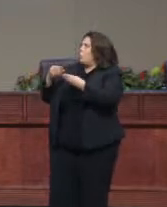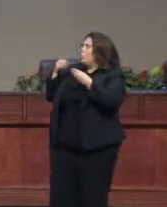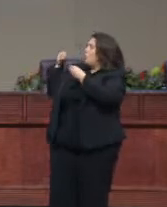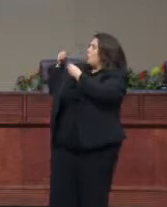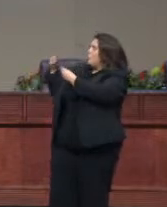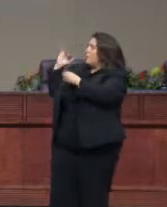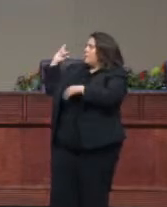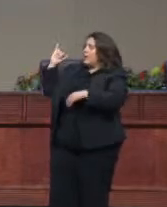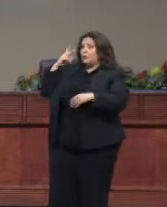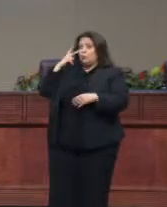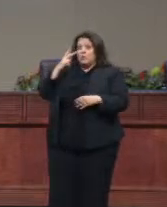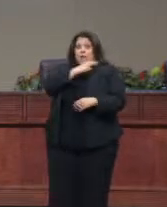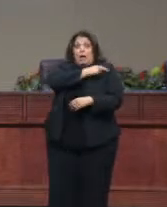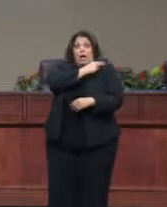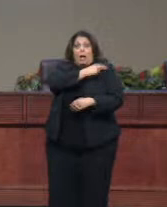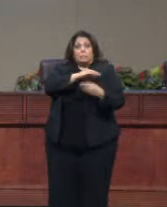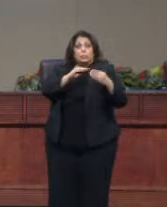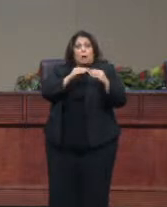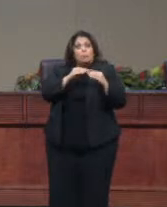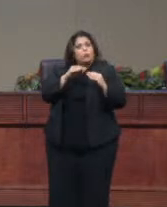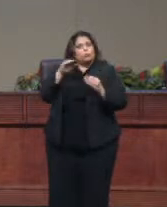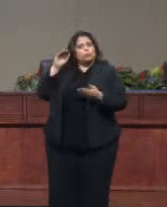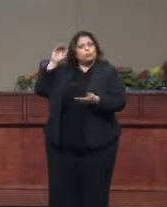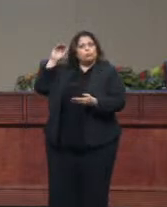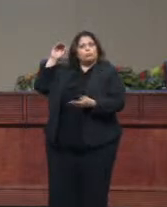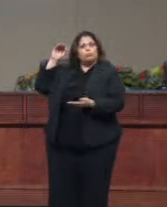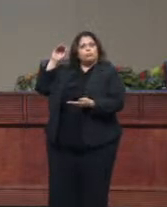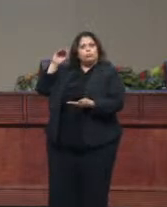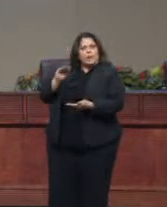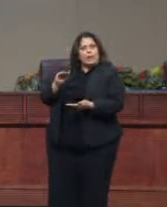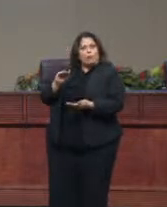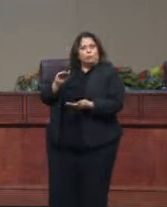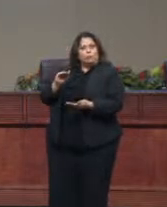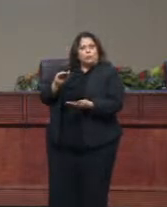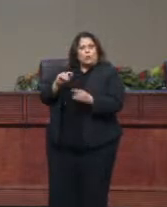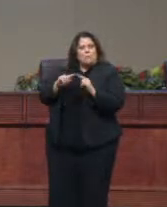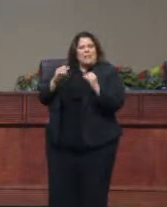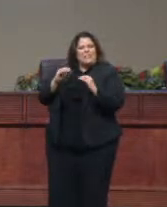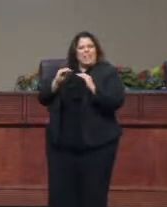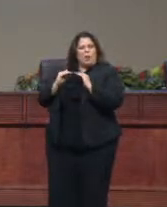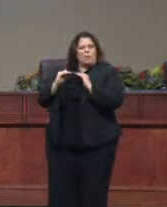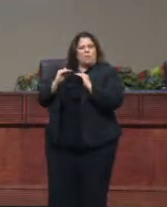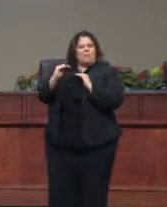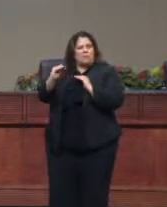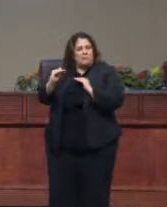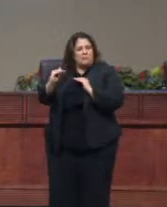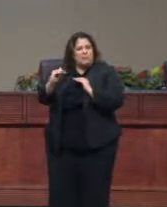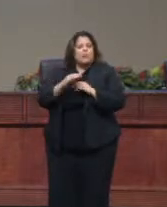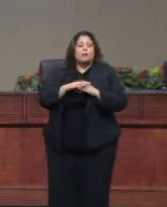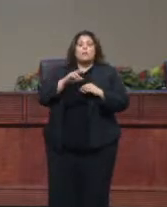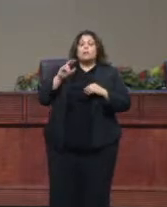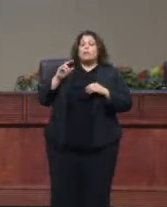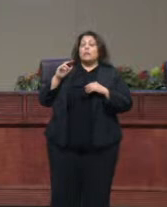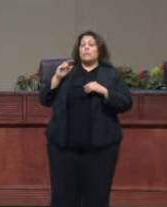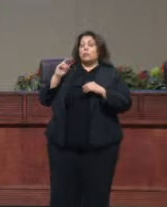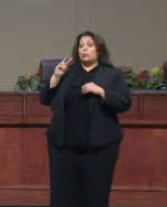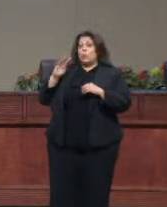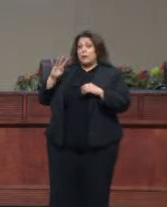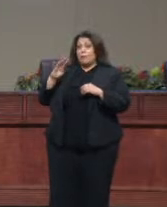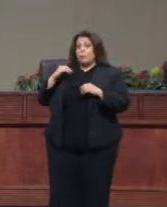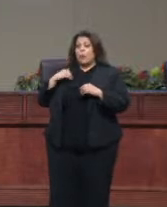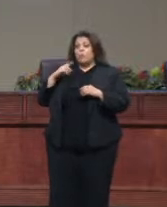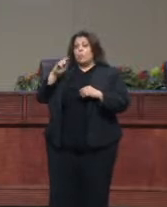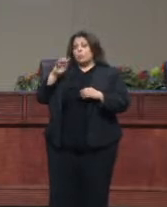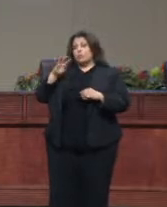has decreased. And now it's kind of stable. As the 24, we have 148 individuals in